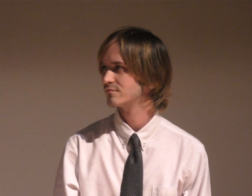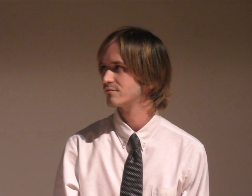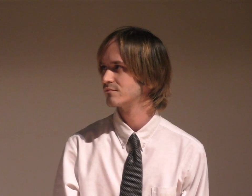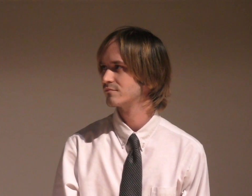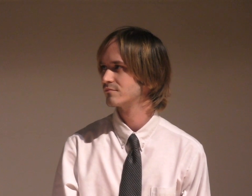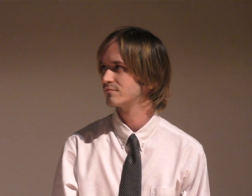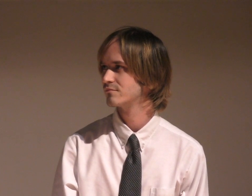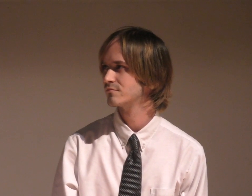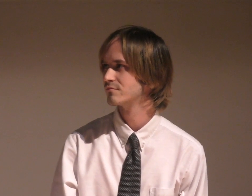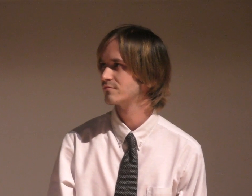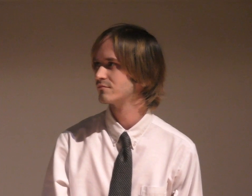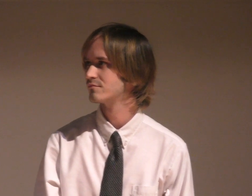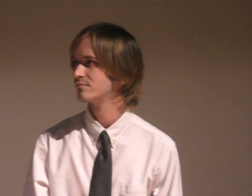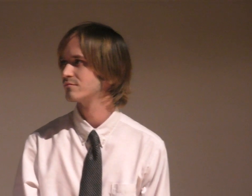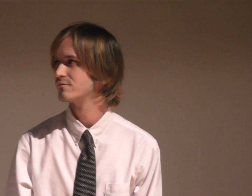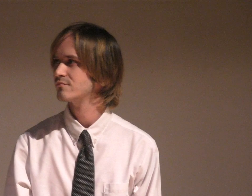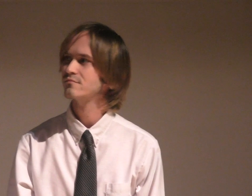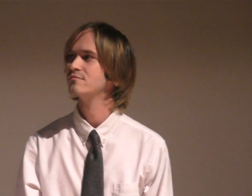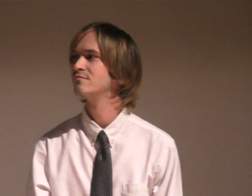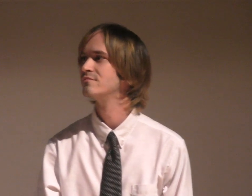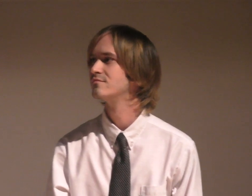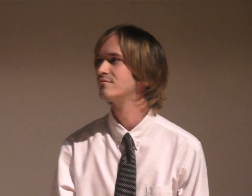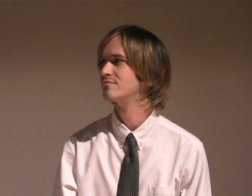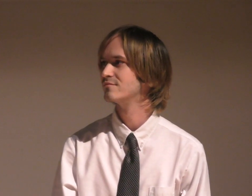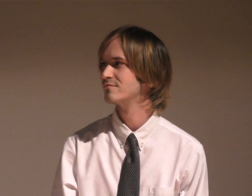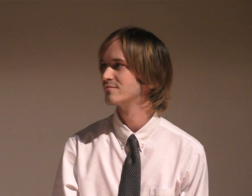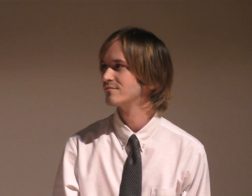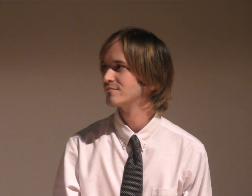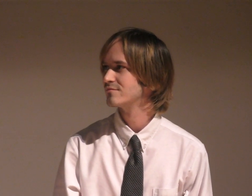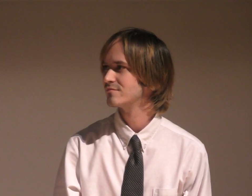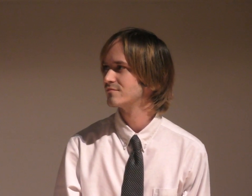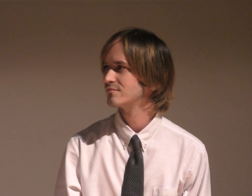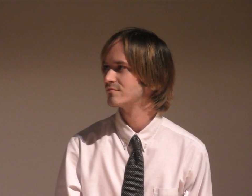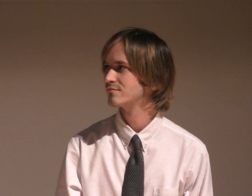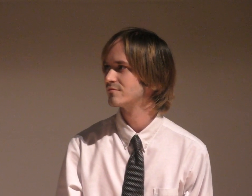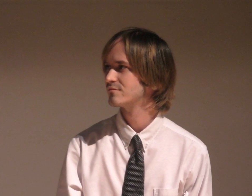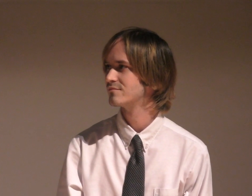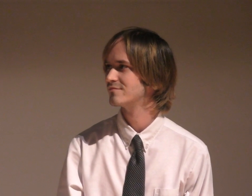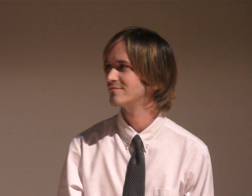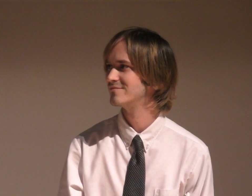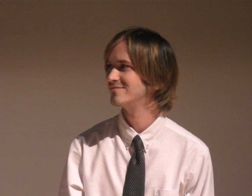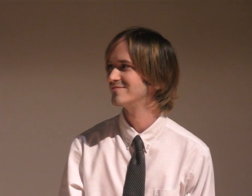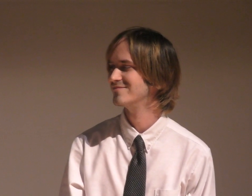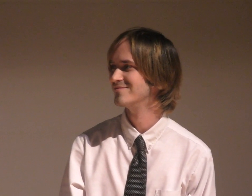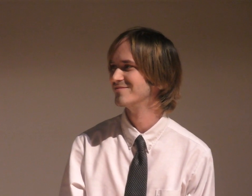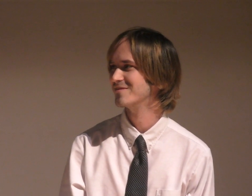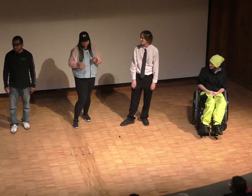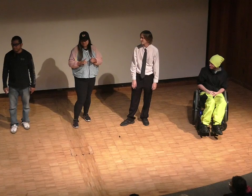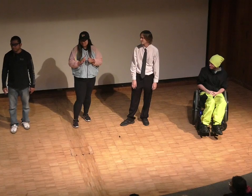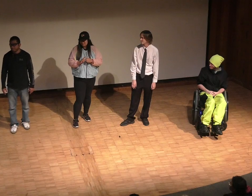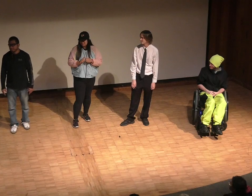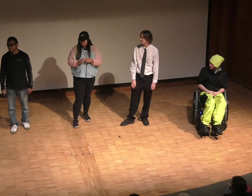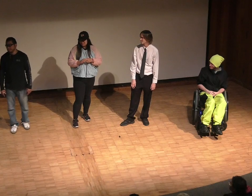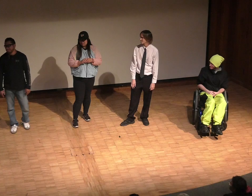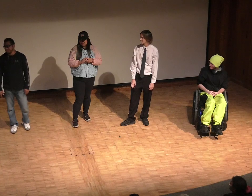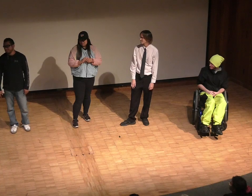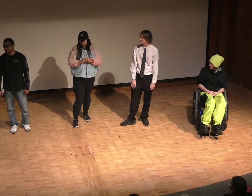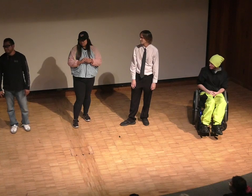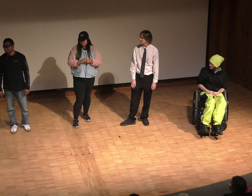They all picked where the crown drops. How beautiful. That's just great. It's just like a dog's tail dropping down. Or their